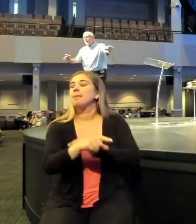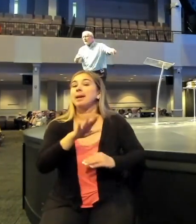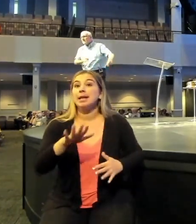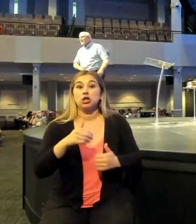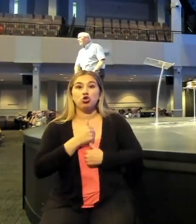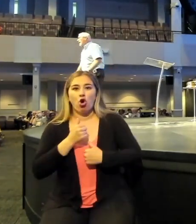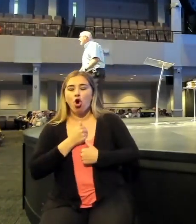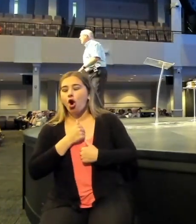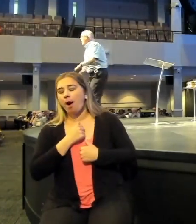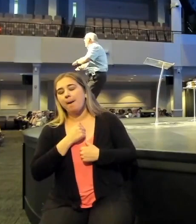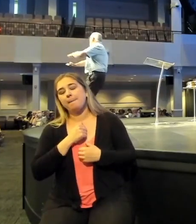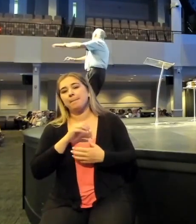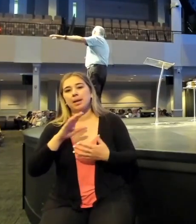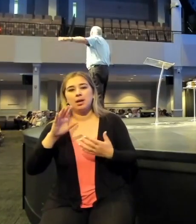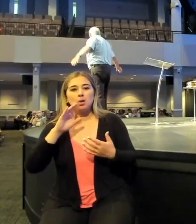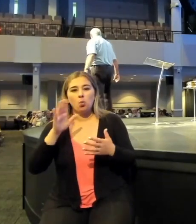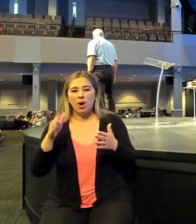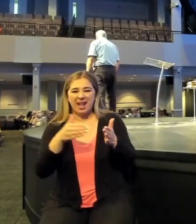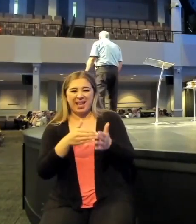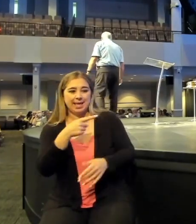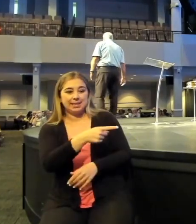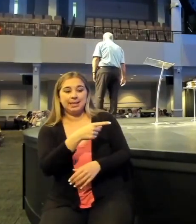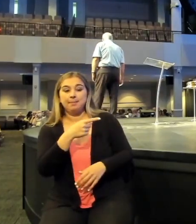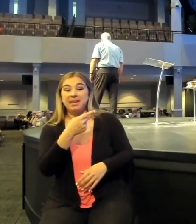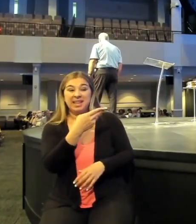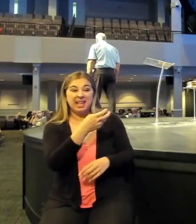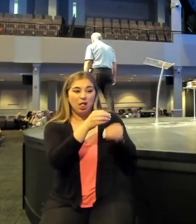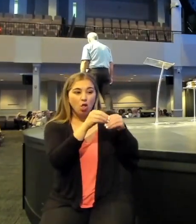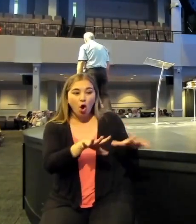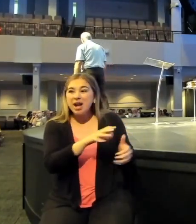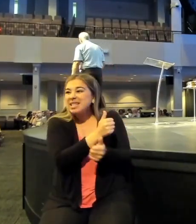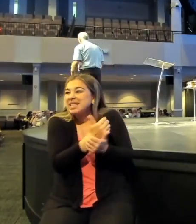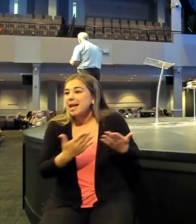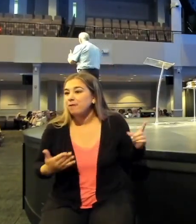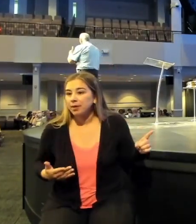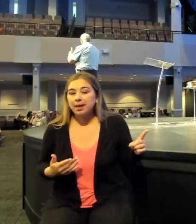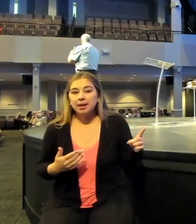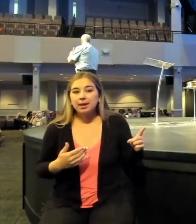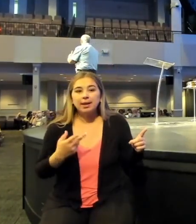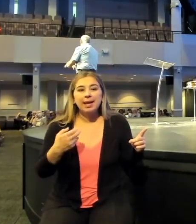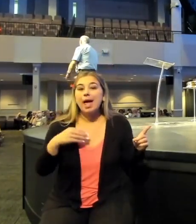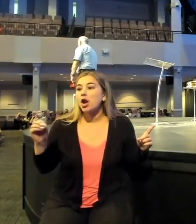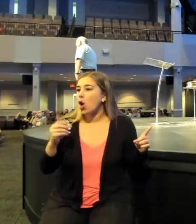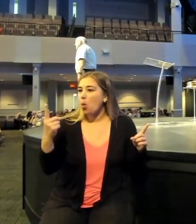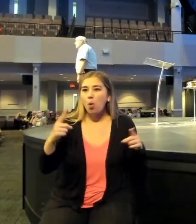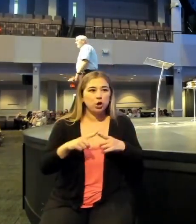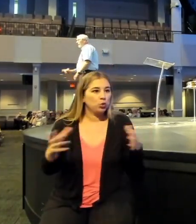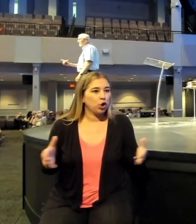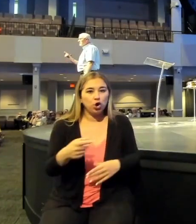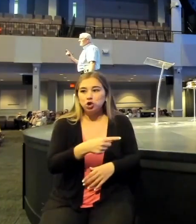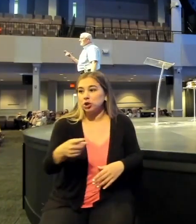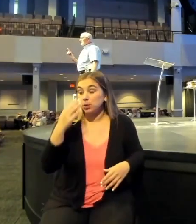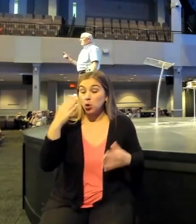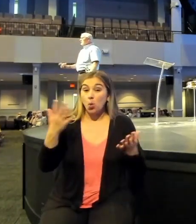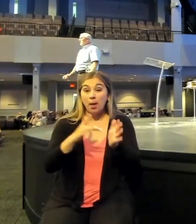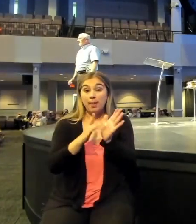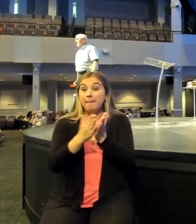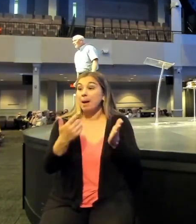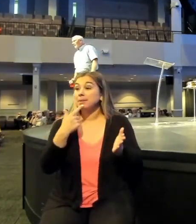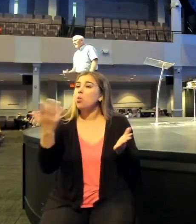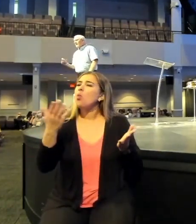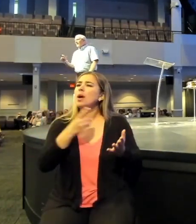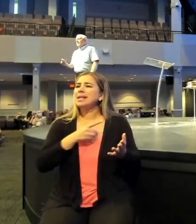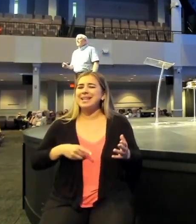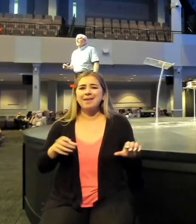army turned against him. He'd lost everything. He had nobody to encourage him. You know what the Bible says that David